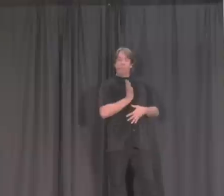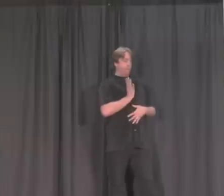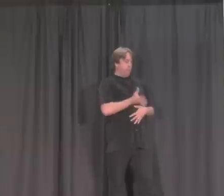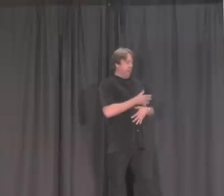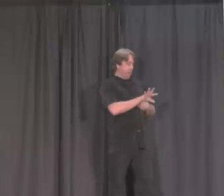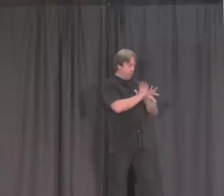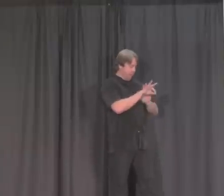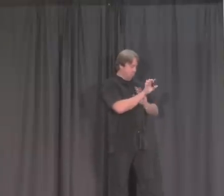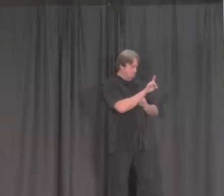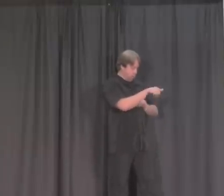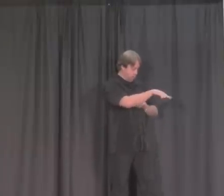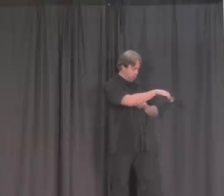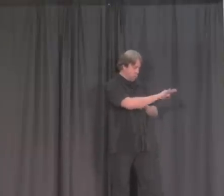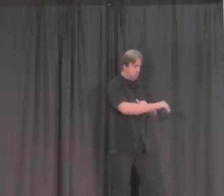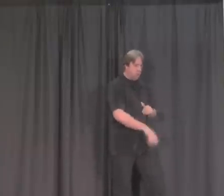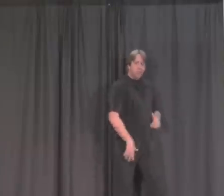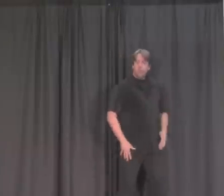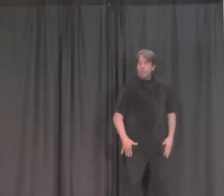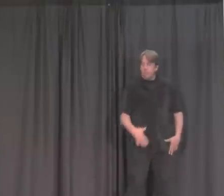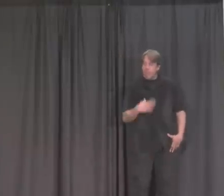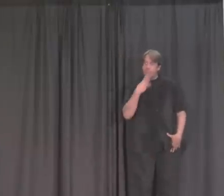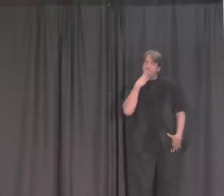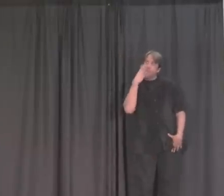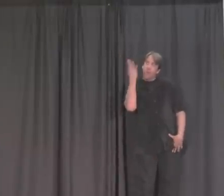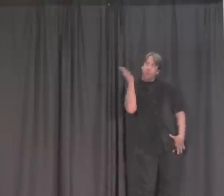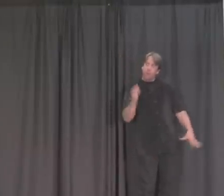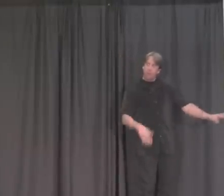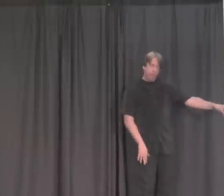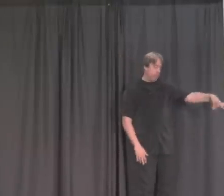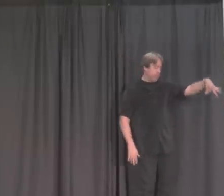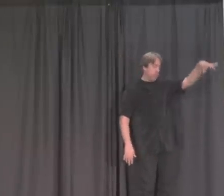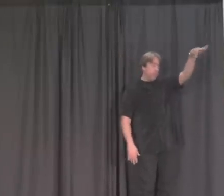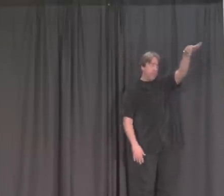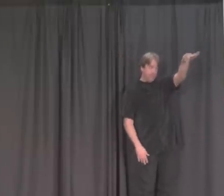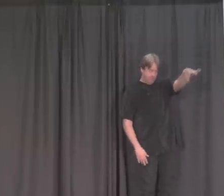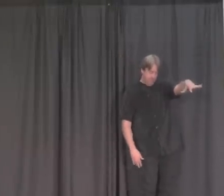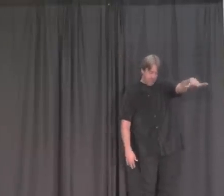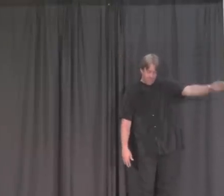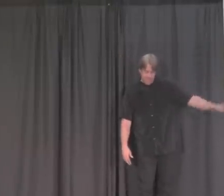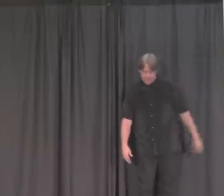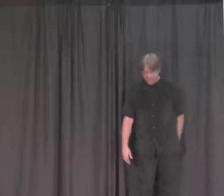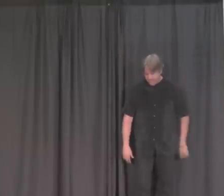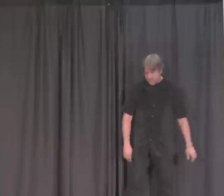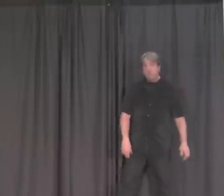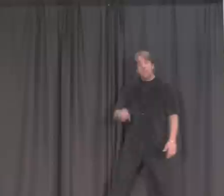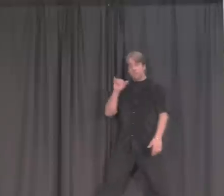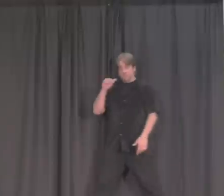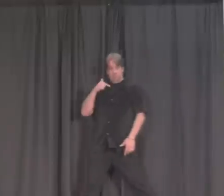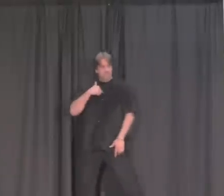parent. Look, just pick one candy and throw them under this. So the little boy gets his candy.